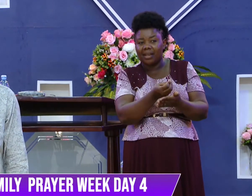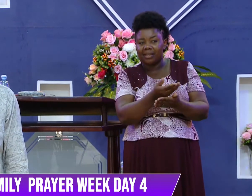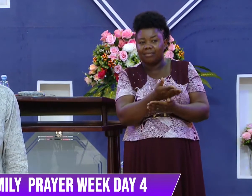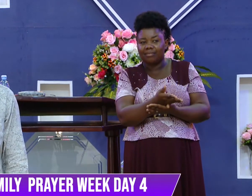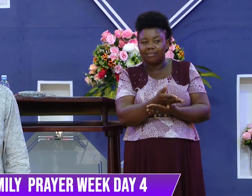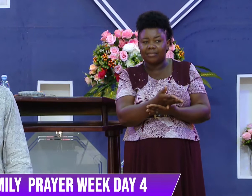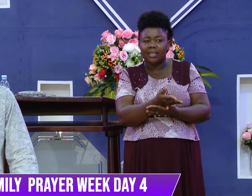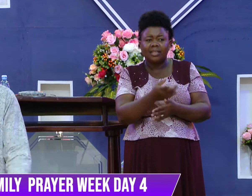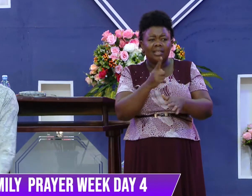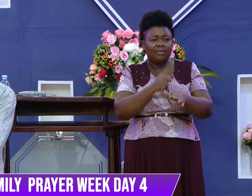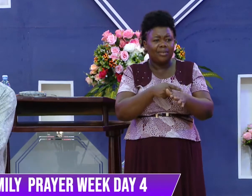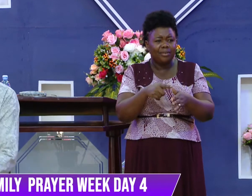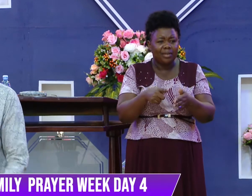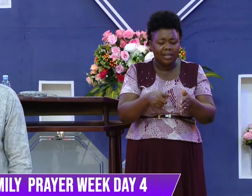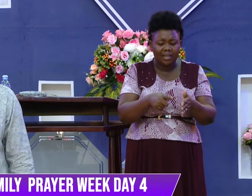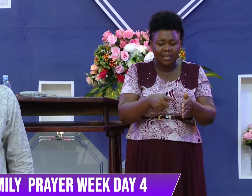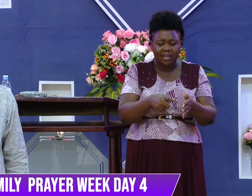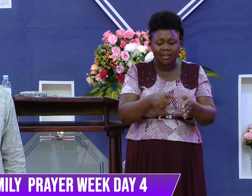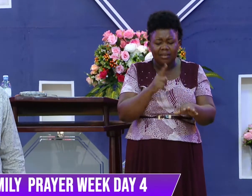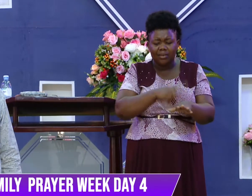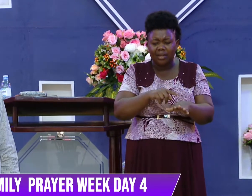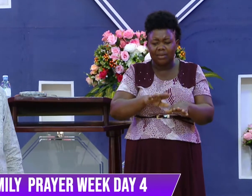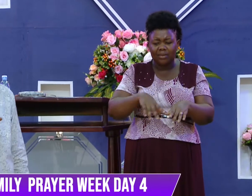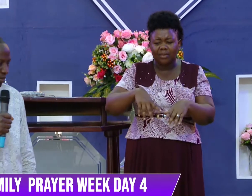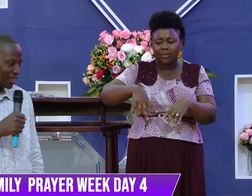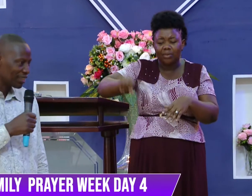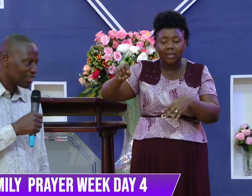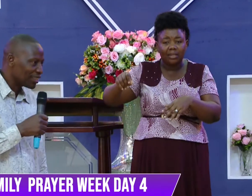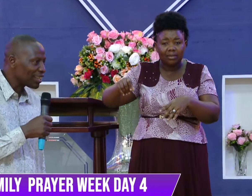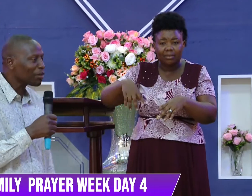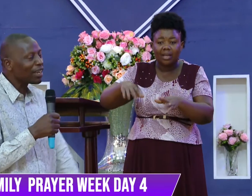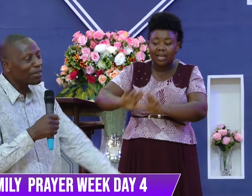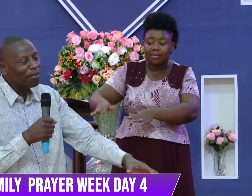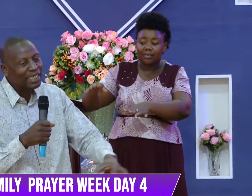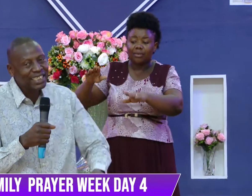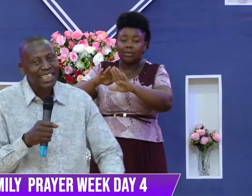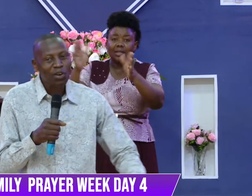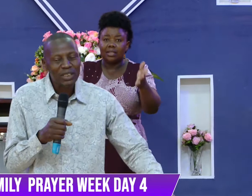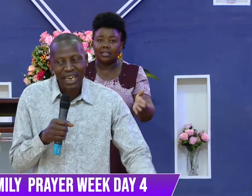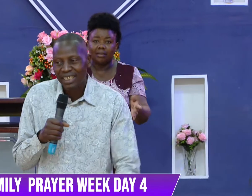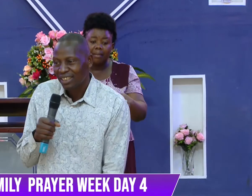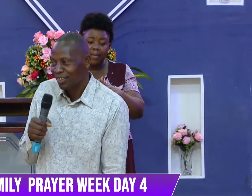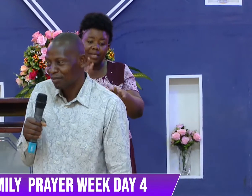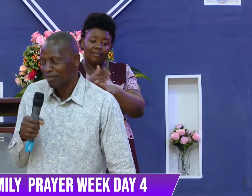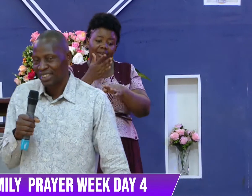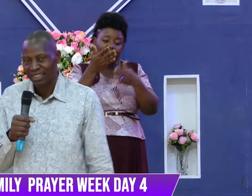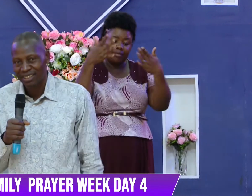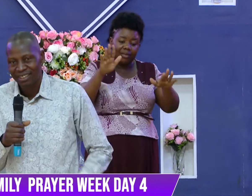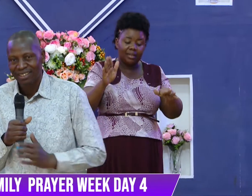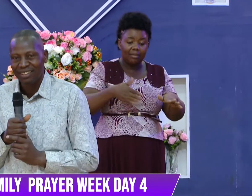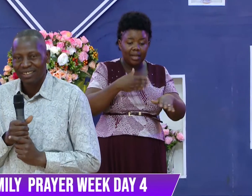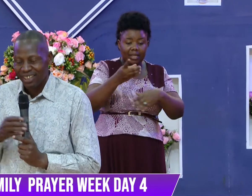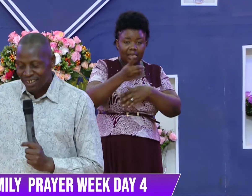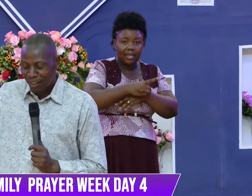Leaving money. Even when I was setting off, I left it on a table. But even after